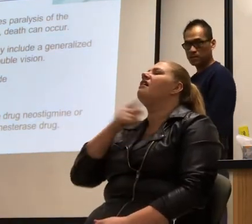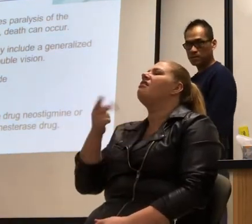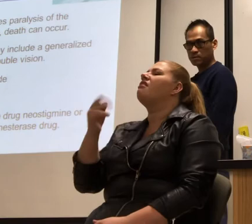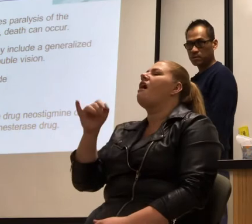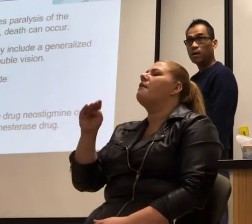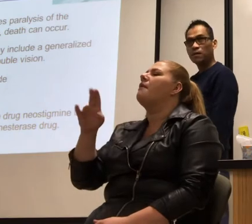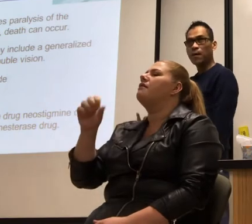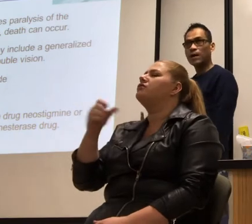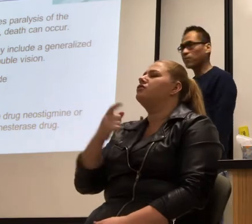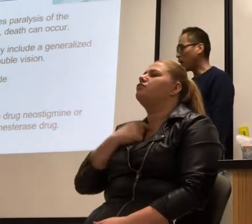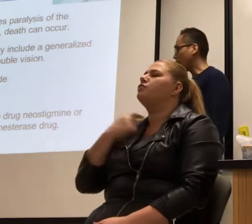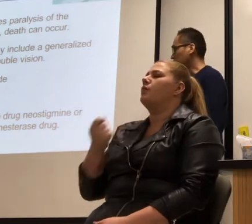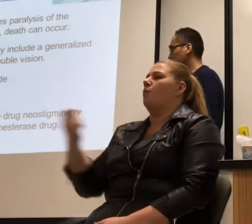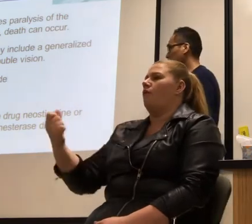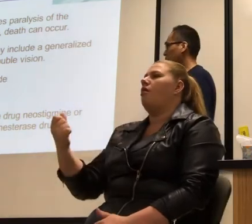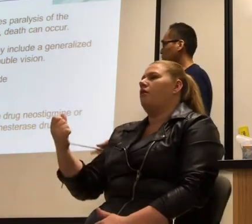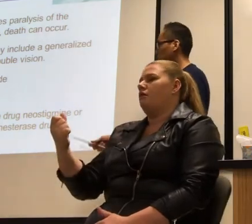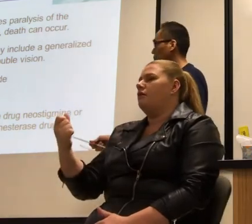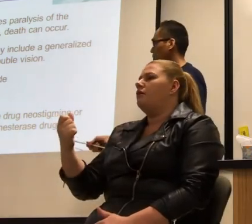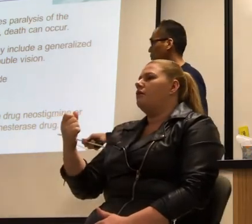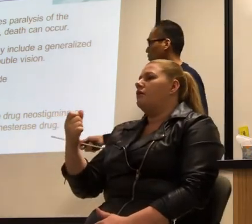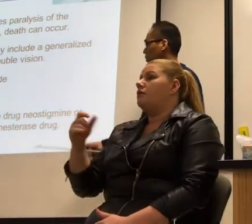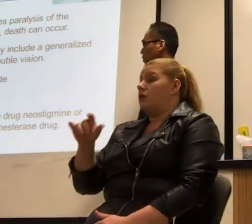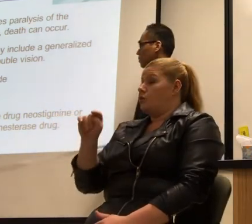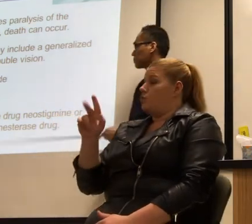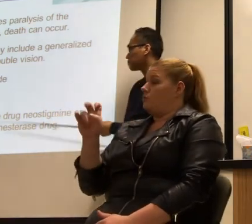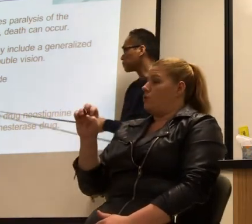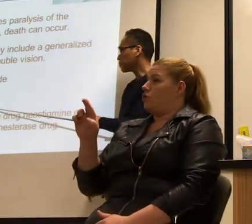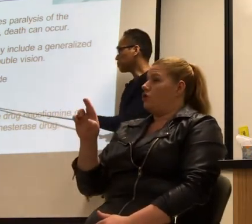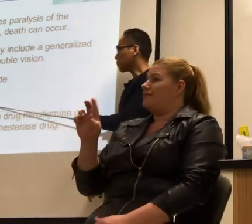this. The body reacts to fighting the tumor,